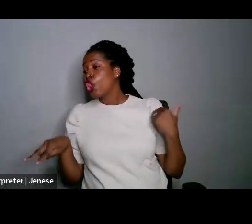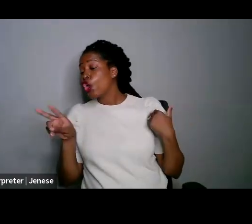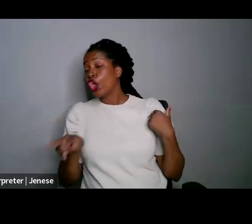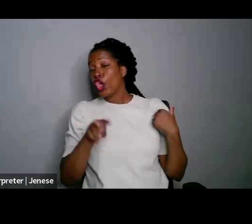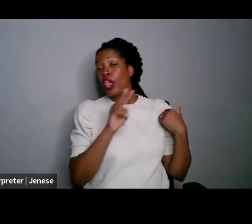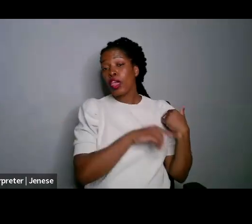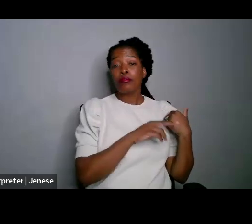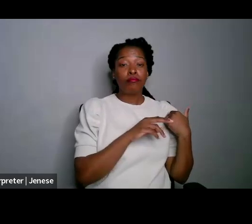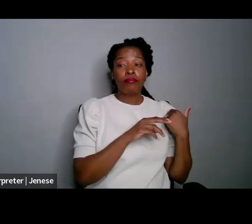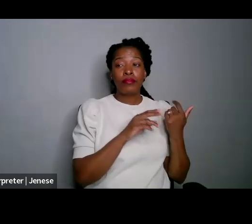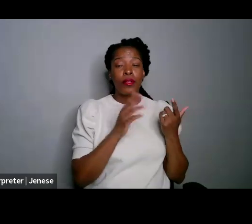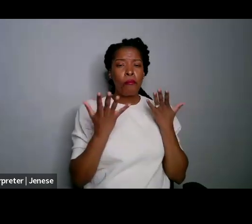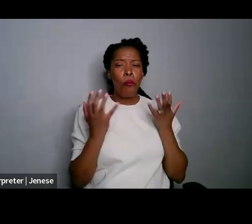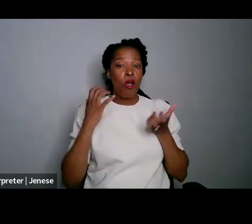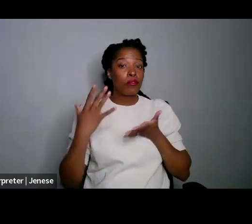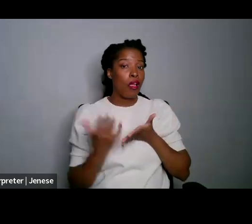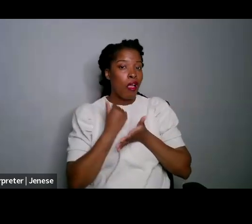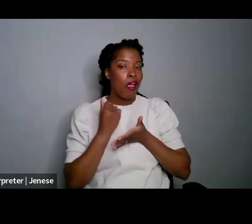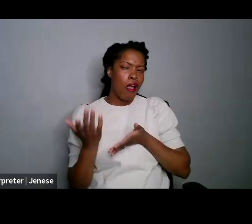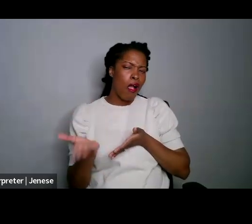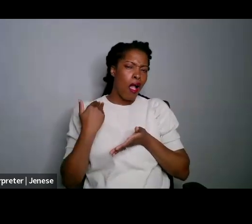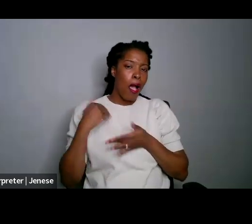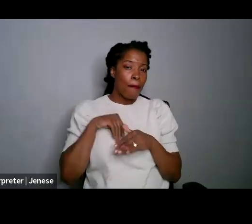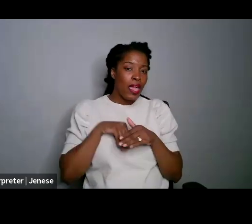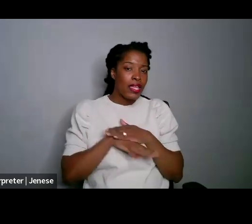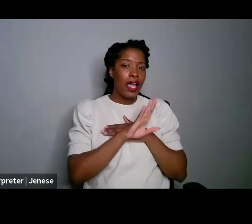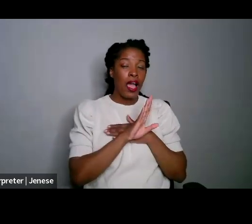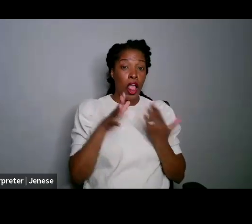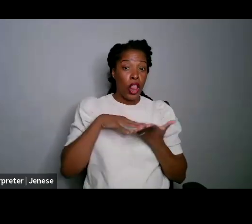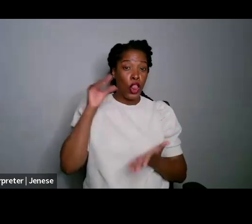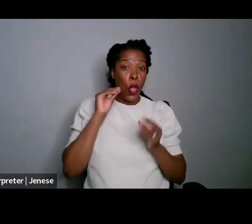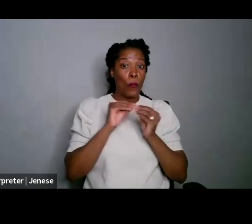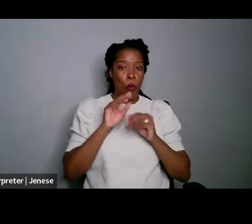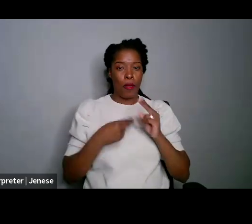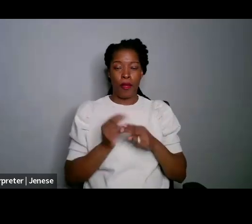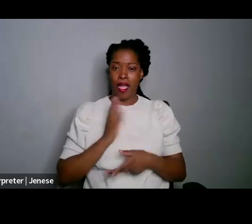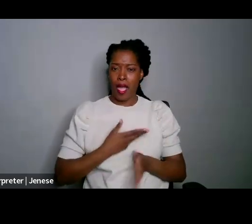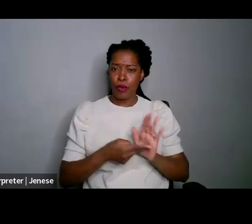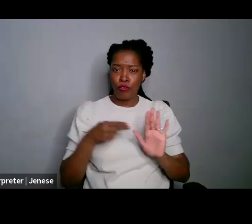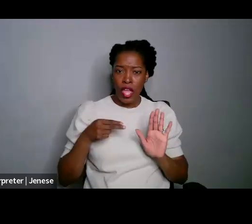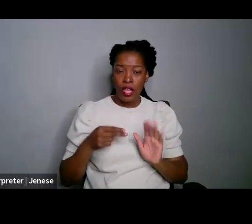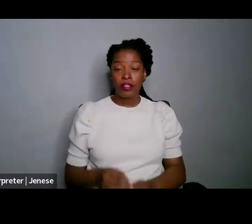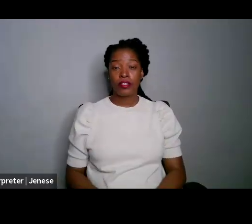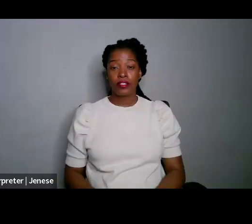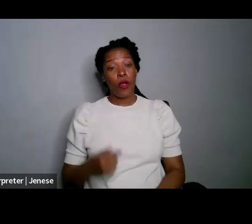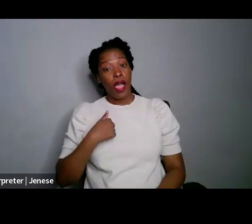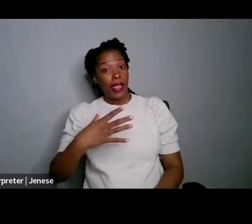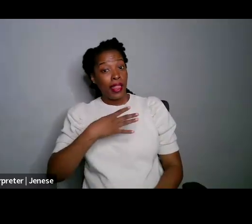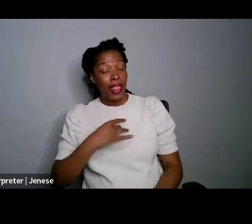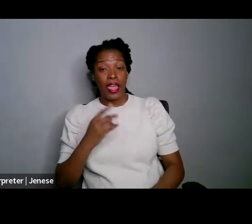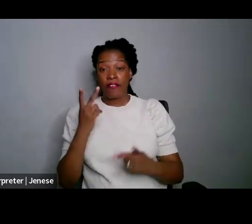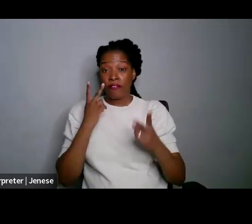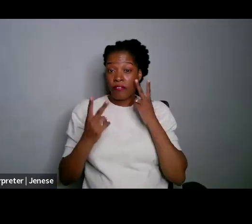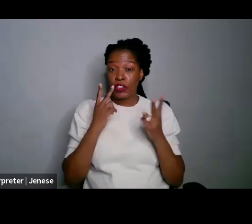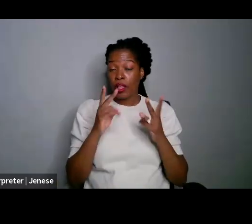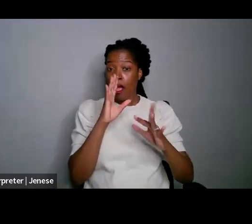to learn more about our brand. And so I love to create visually appealing window displays or storefronts for